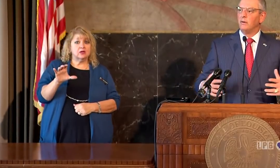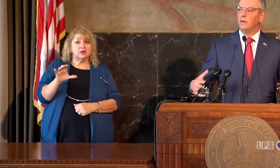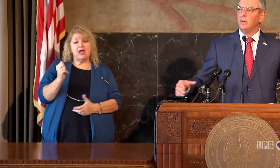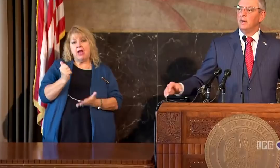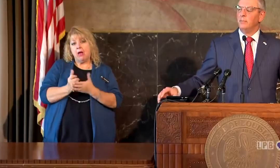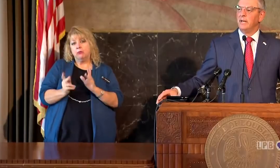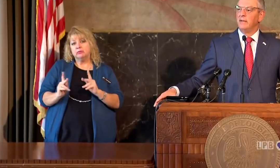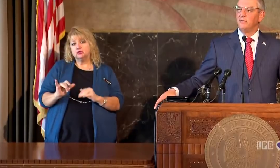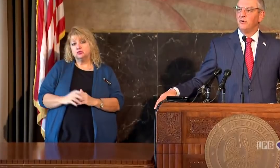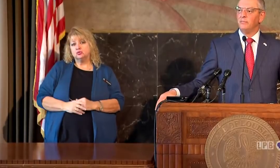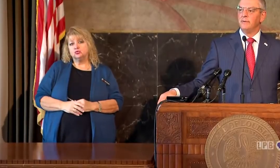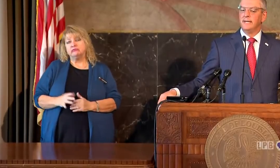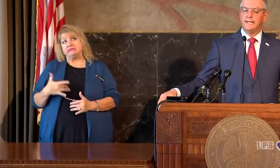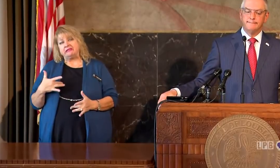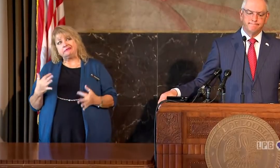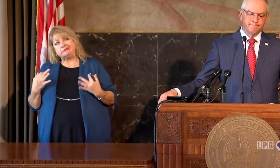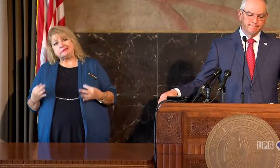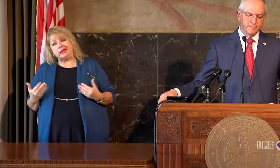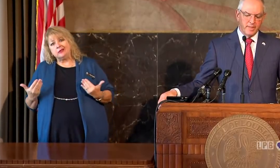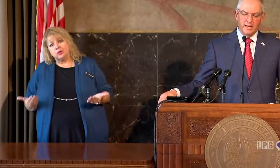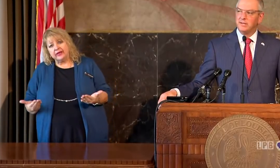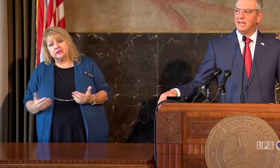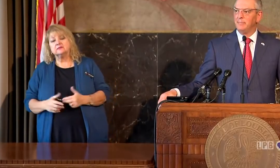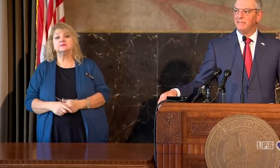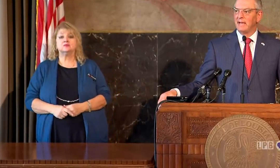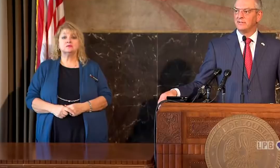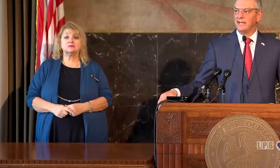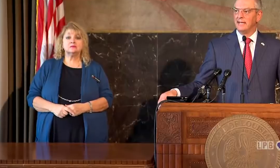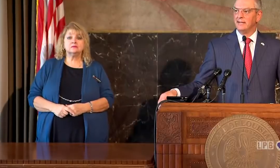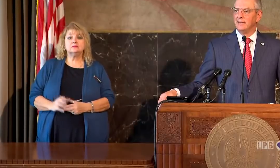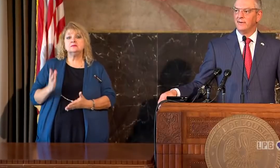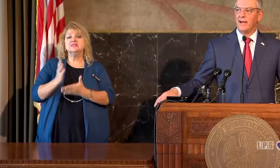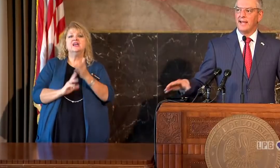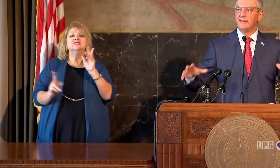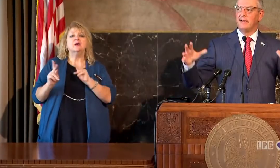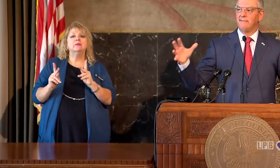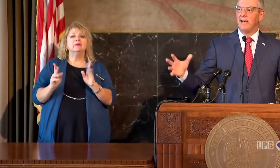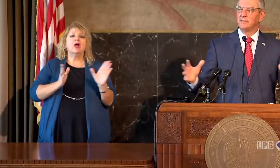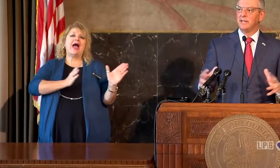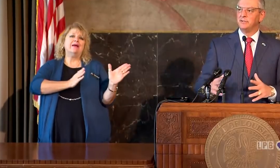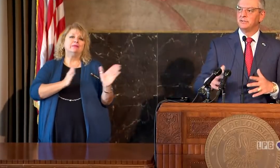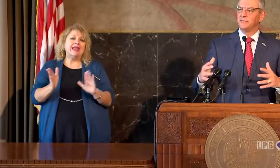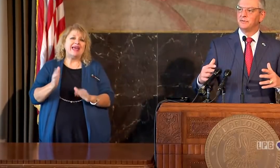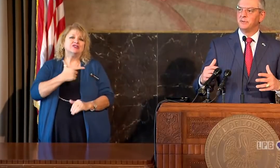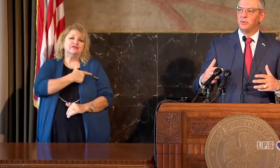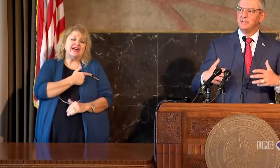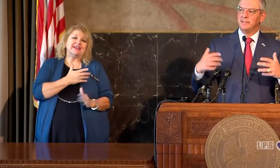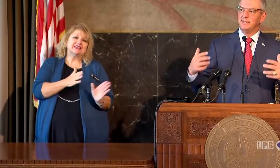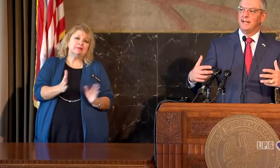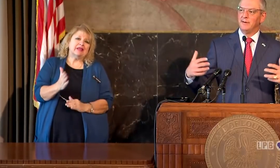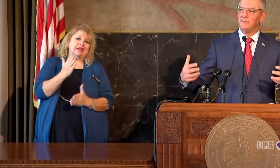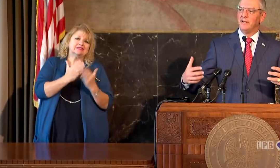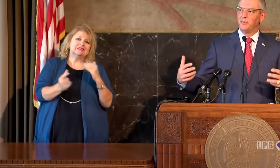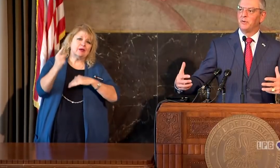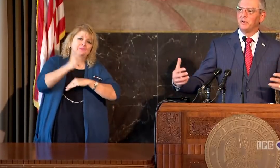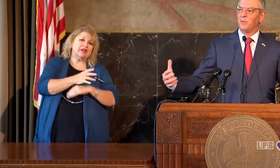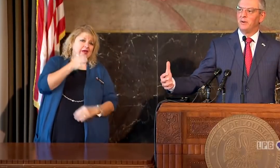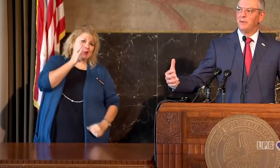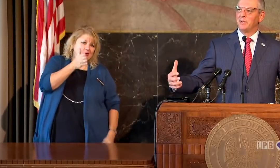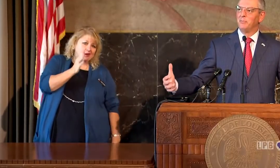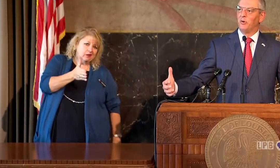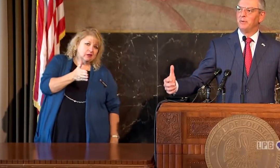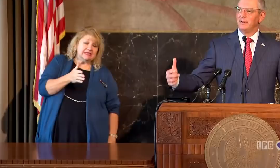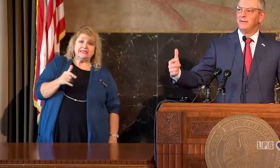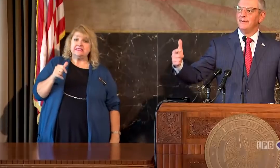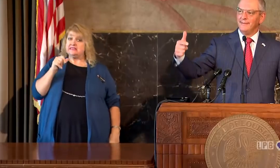as well, many of whom intend to be vaccinated. They're not anti-vax. They just, for some reason, they don't find it worth their